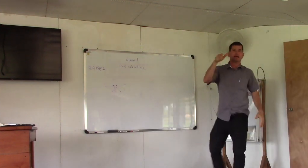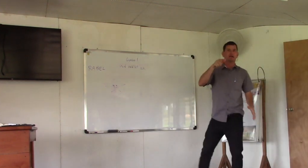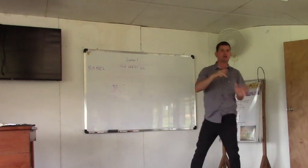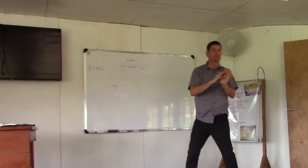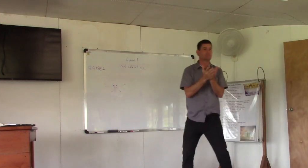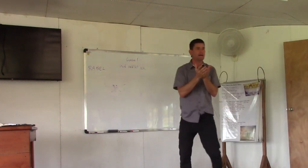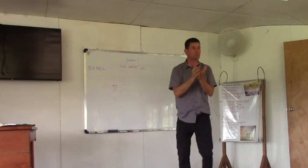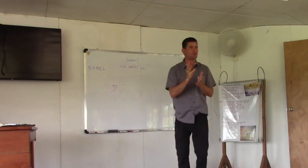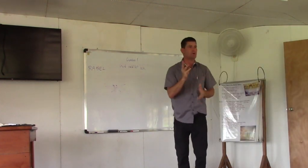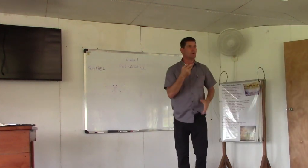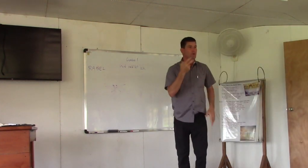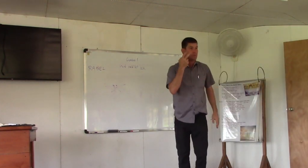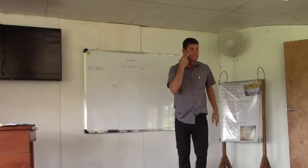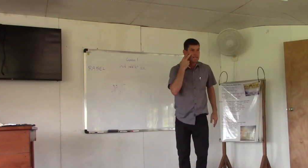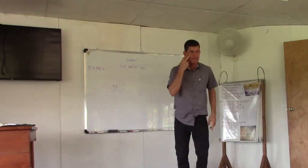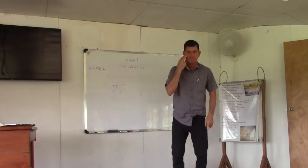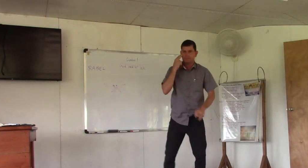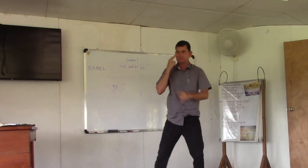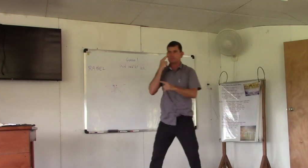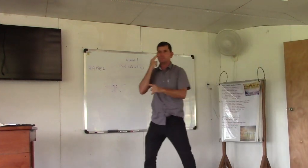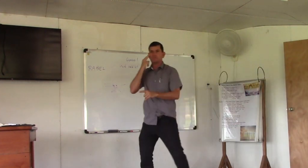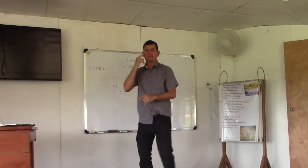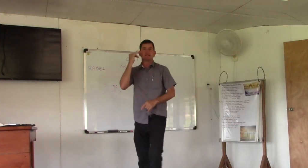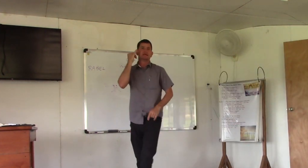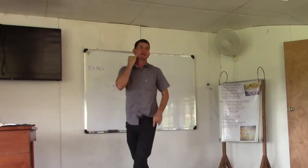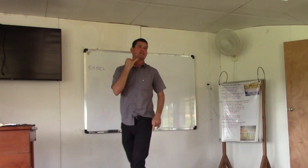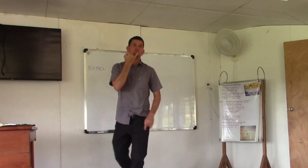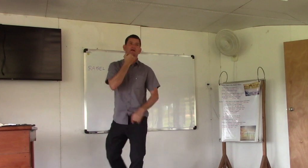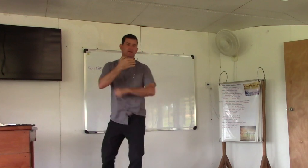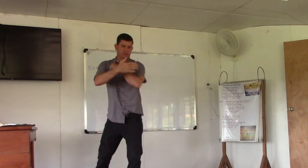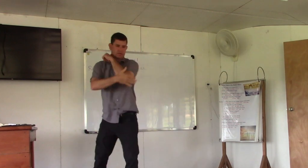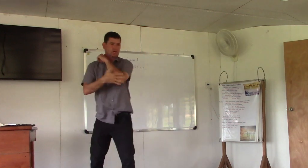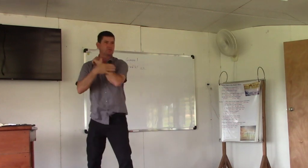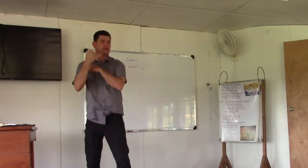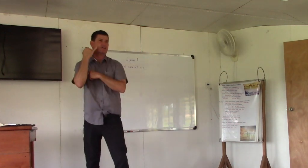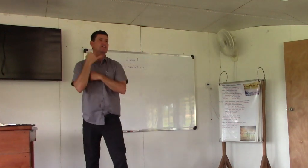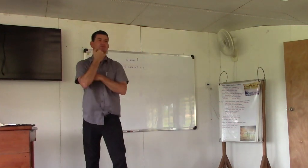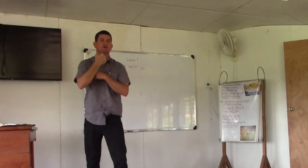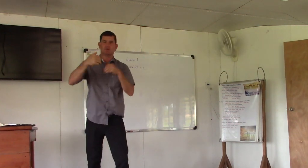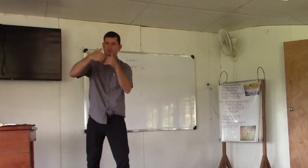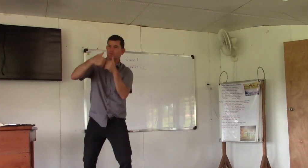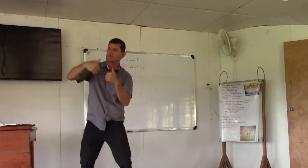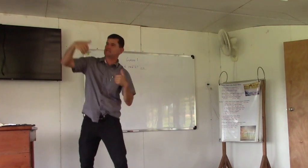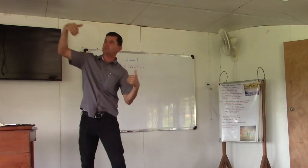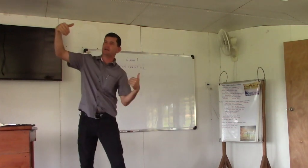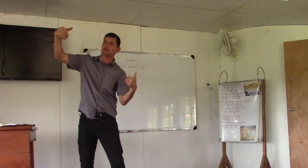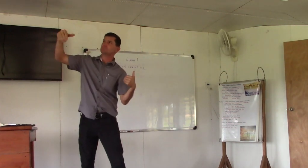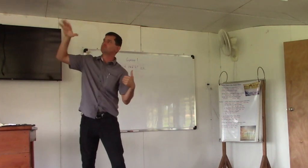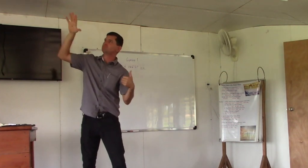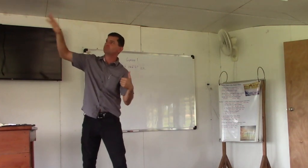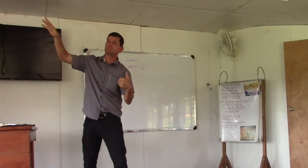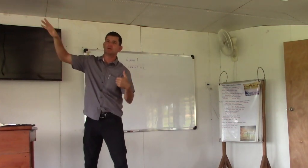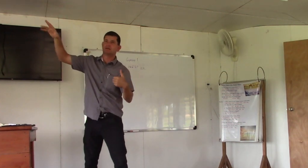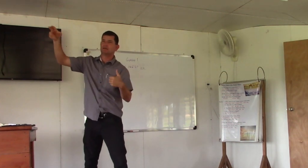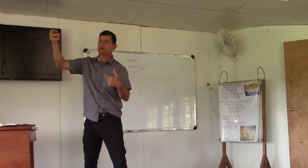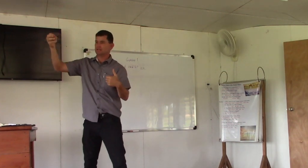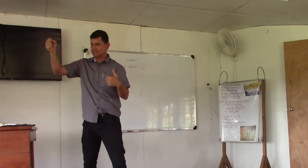Later in the Bible, we see Israel, the country of Israel, was separated. The